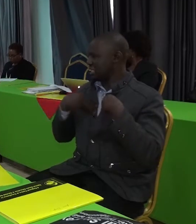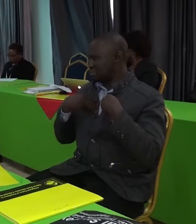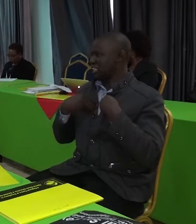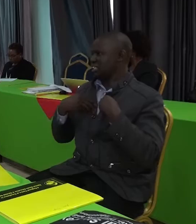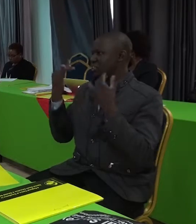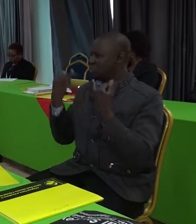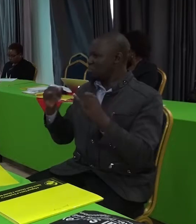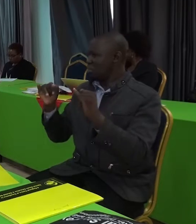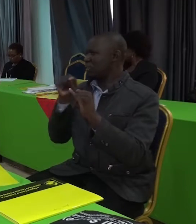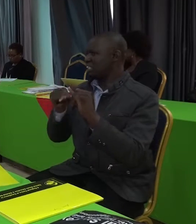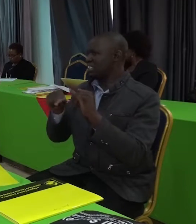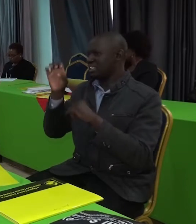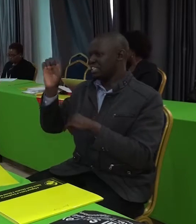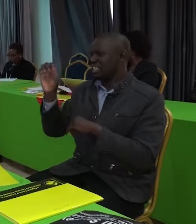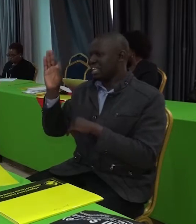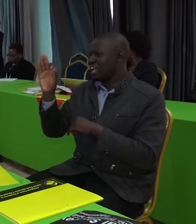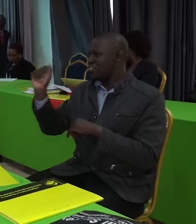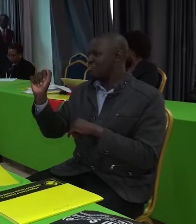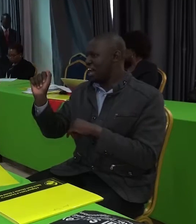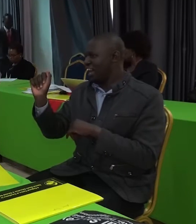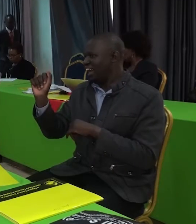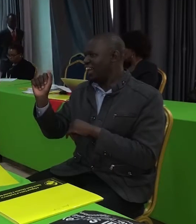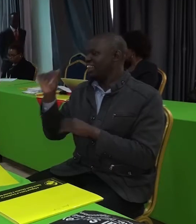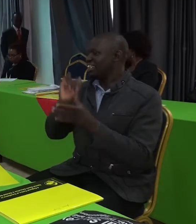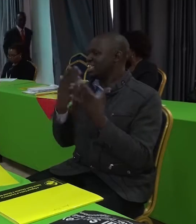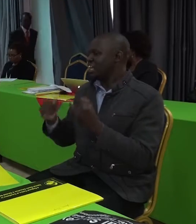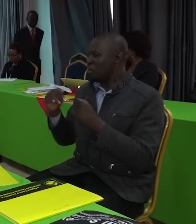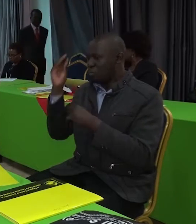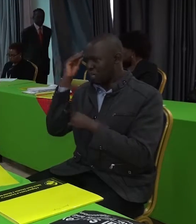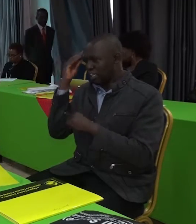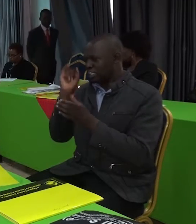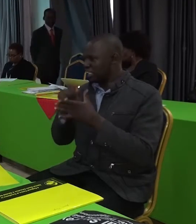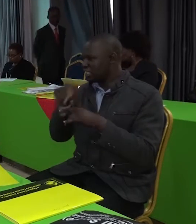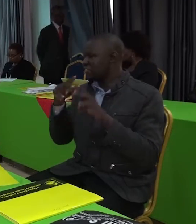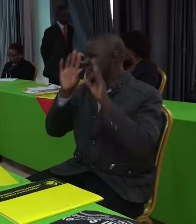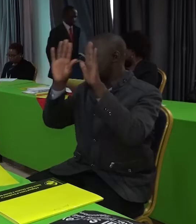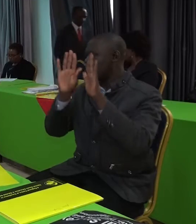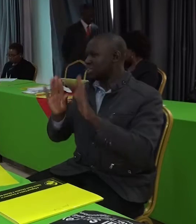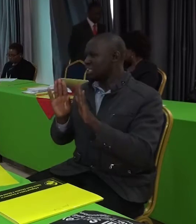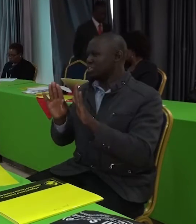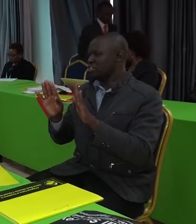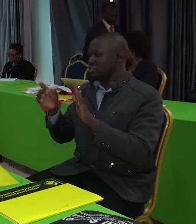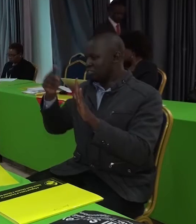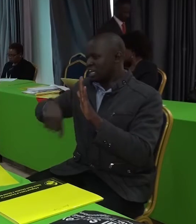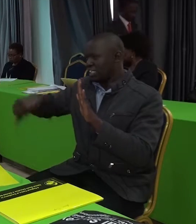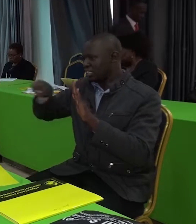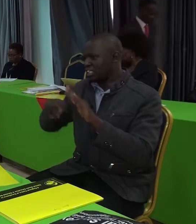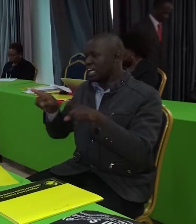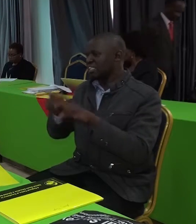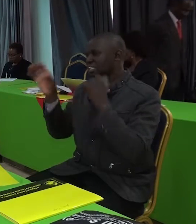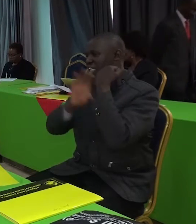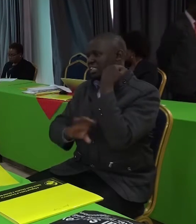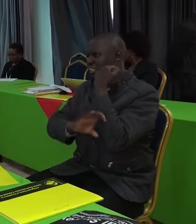Into mainstream education? That we now realize and really plan for it as a country. How many